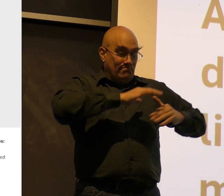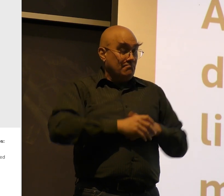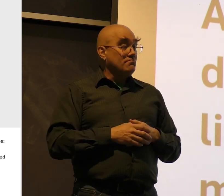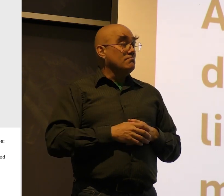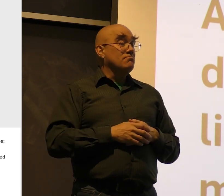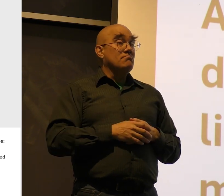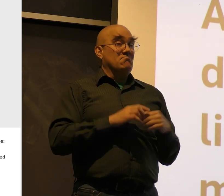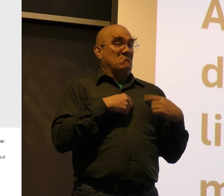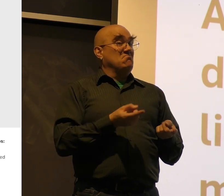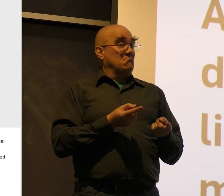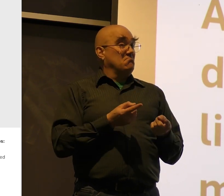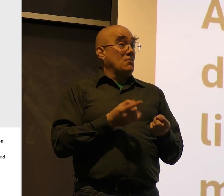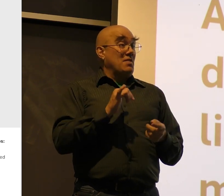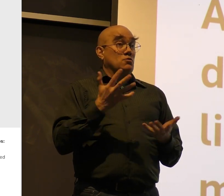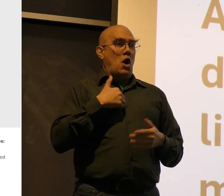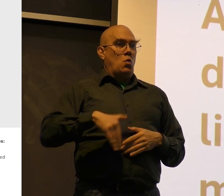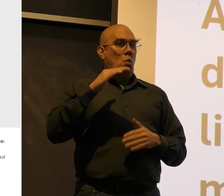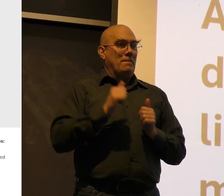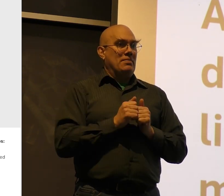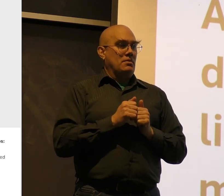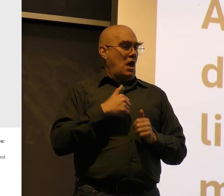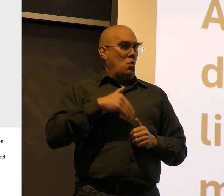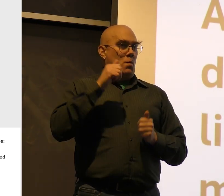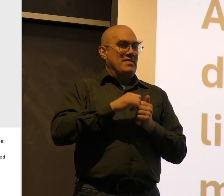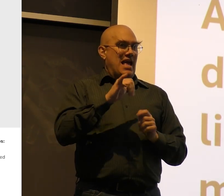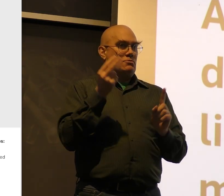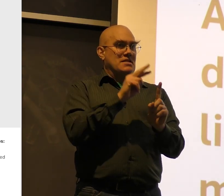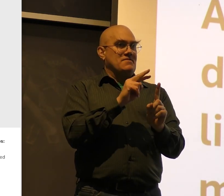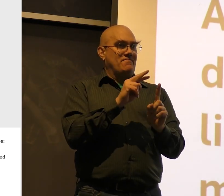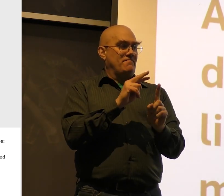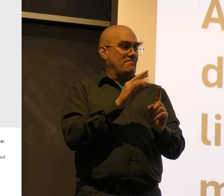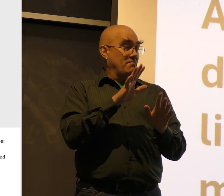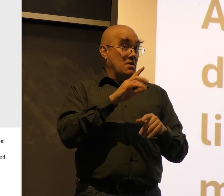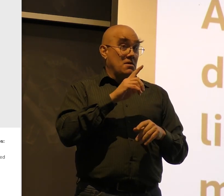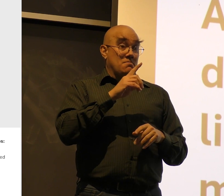to align. And that's where we find ourselves now, and that's how I grew up, with that perspective.